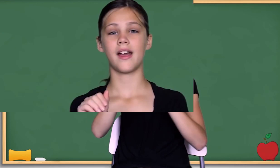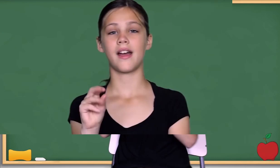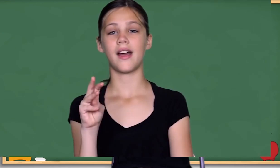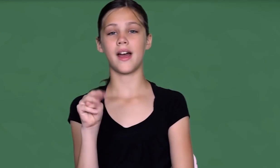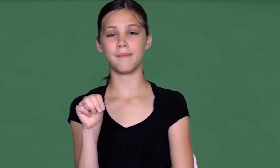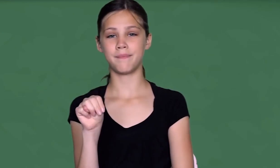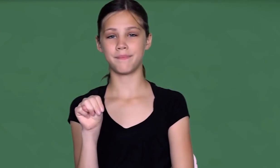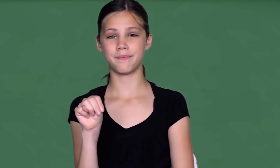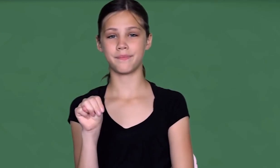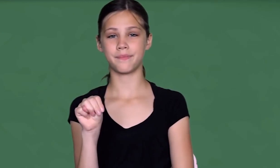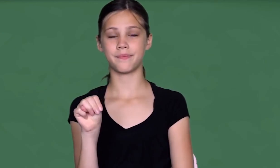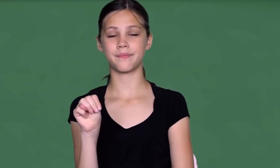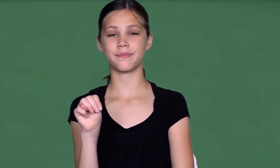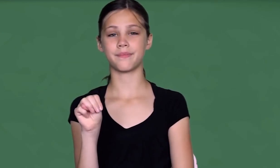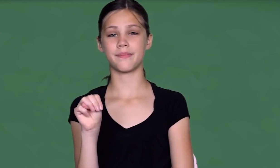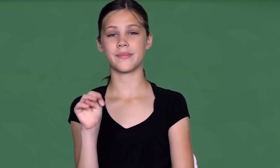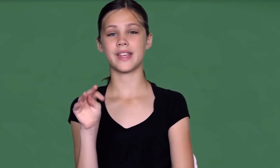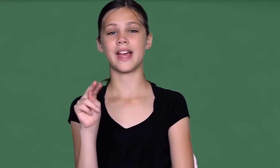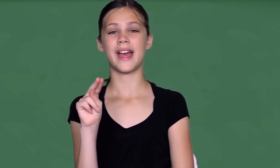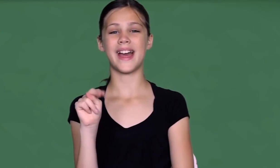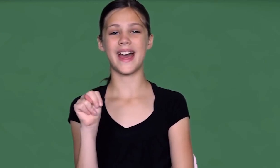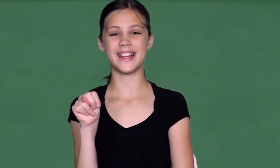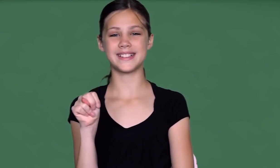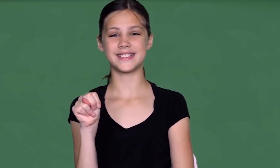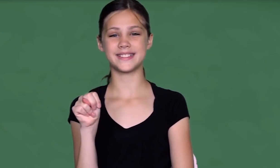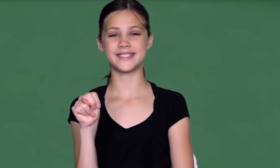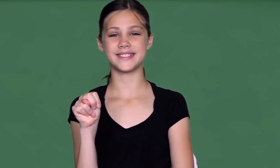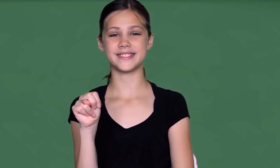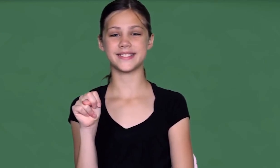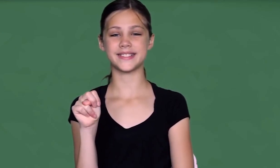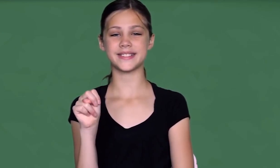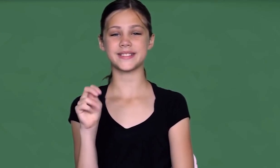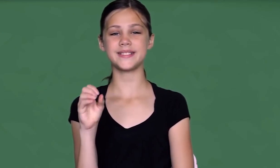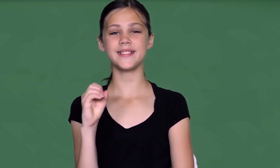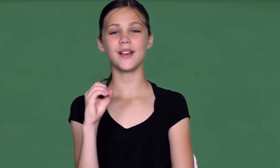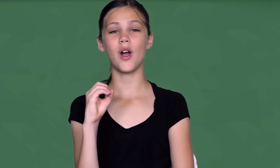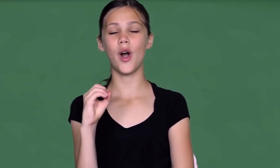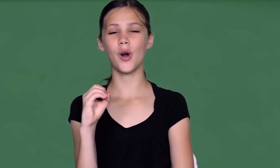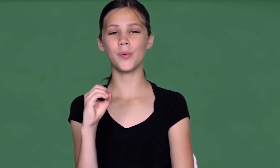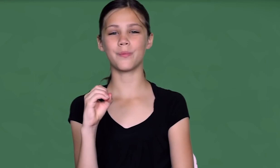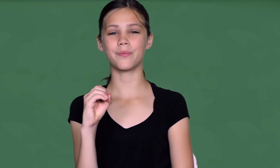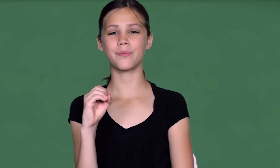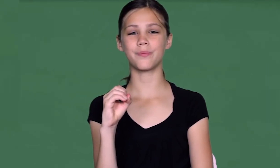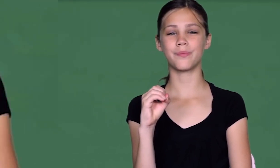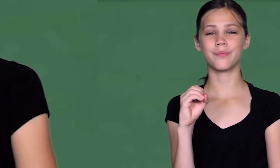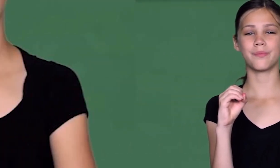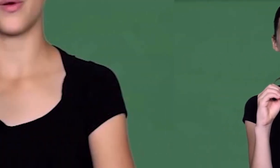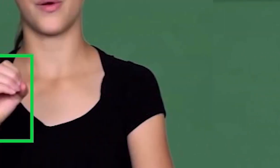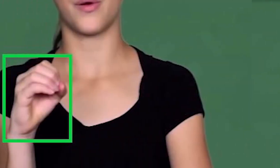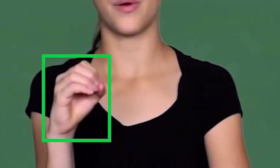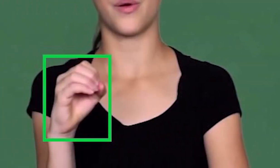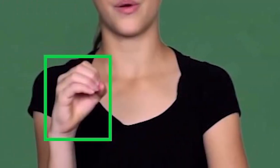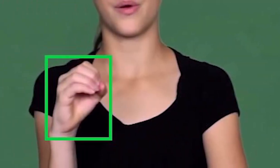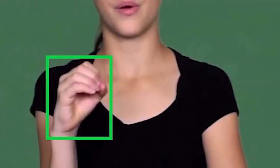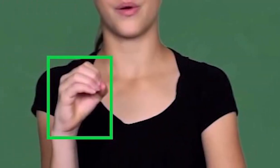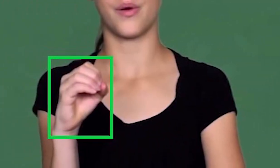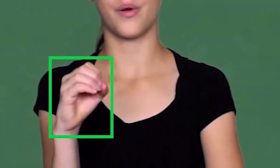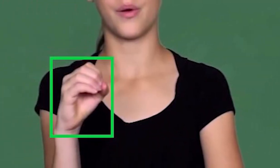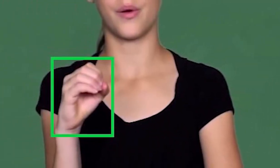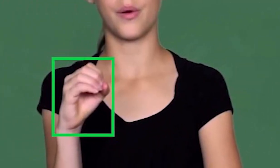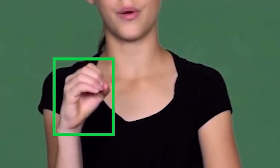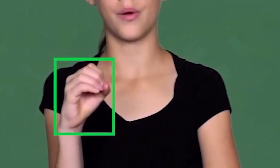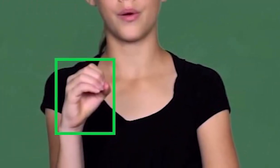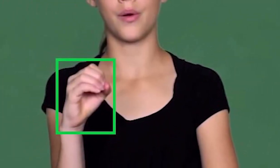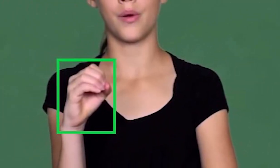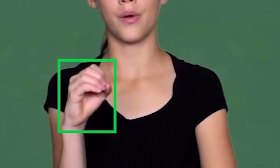language. There are two main challenges in creating a sign language recognition system. The first is capturing the sign